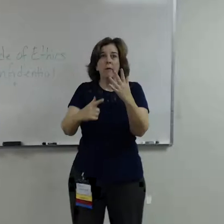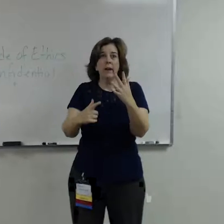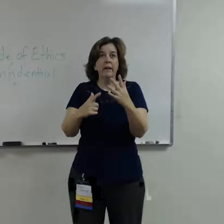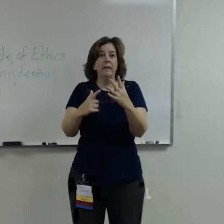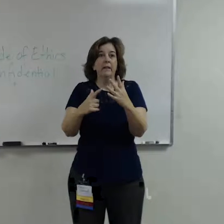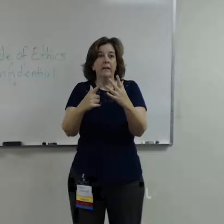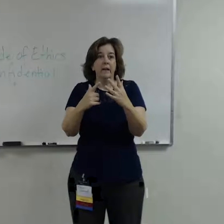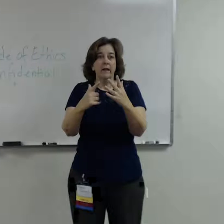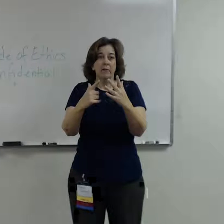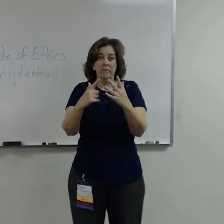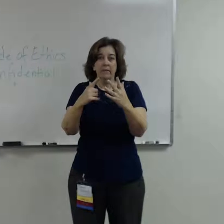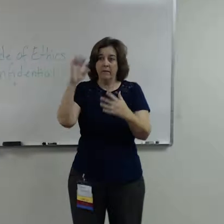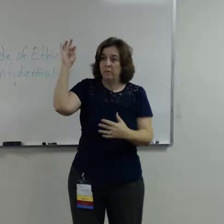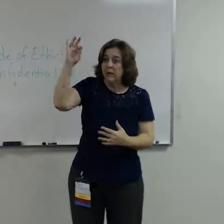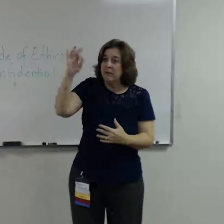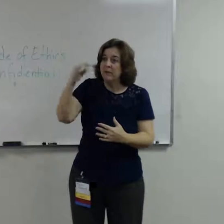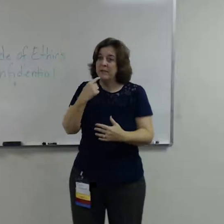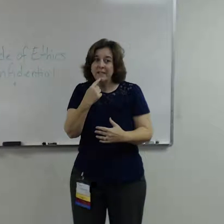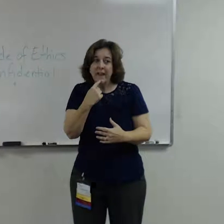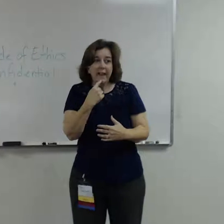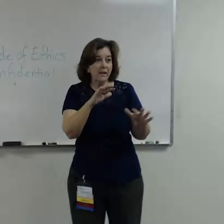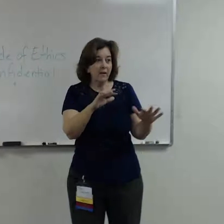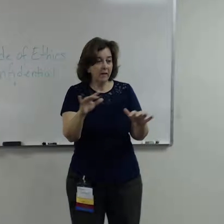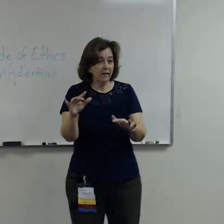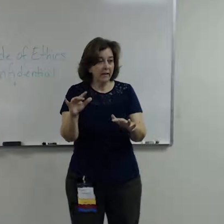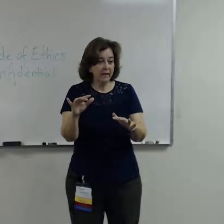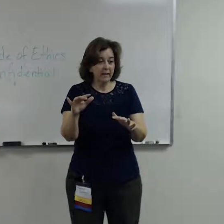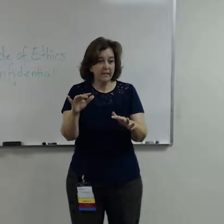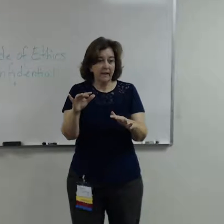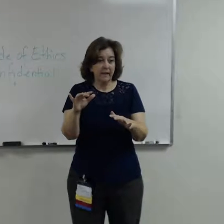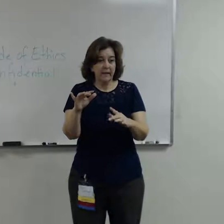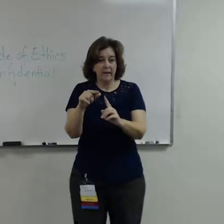what preacher is saying and all of this,